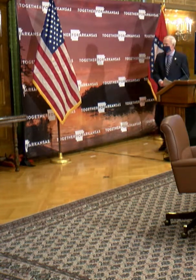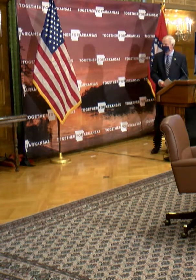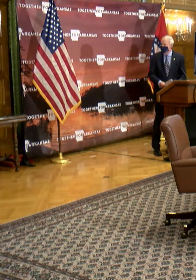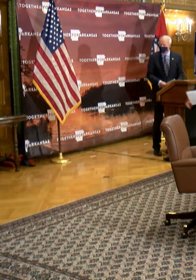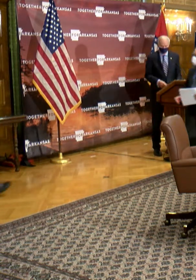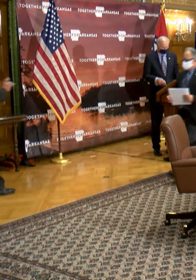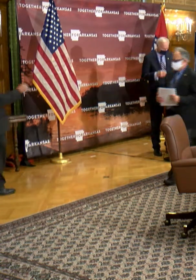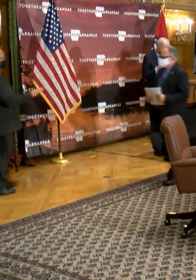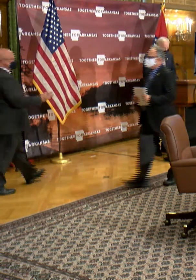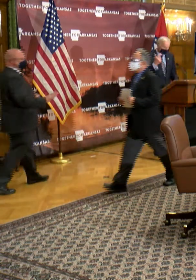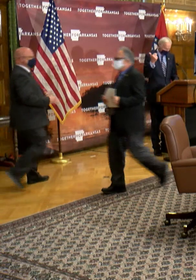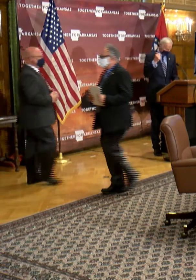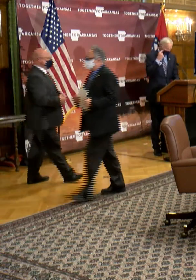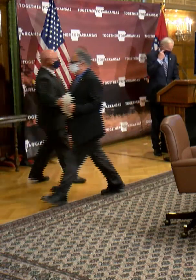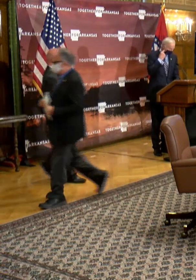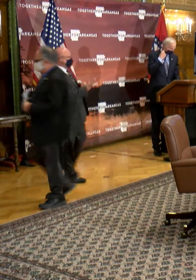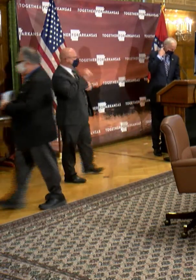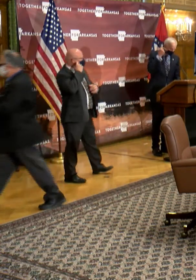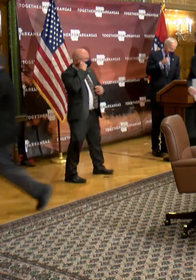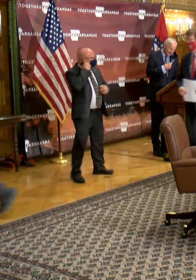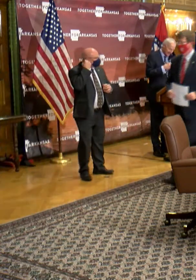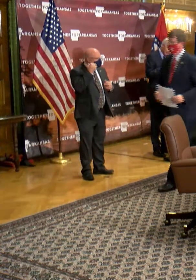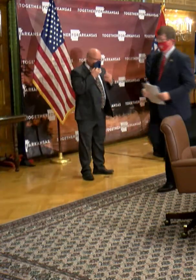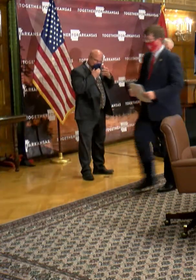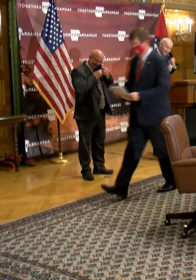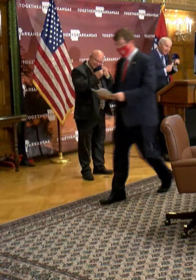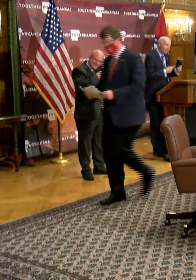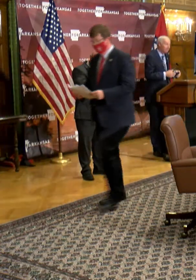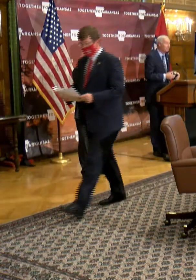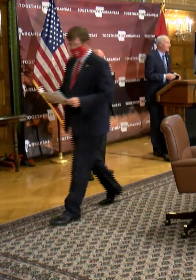Morning, Eddie. Afternoon.